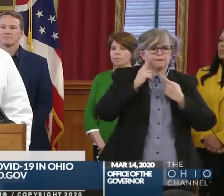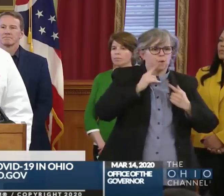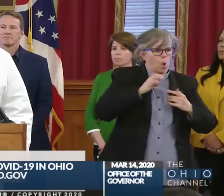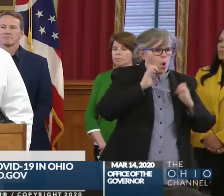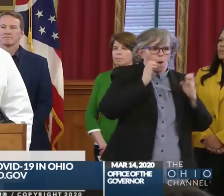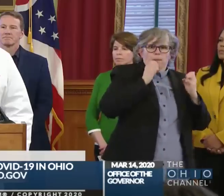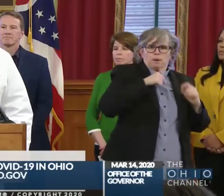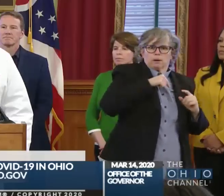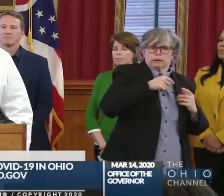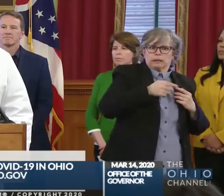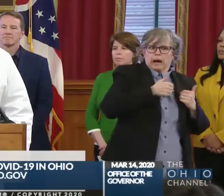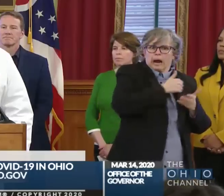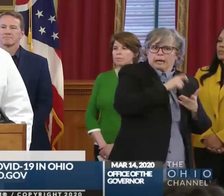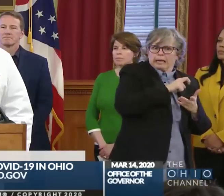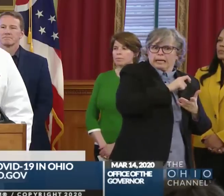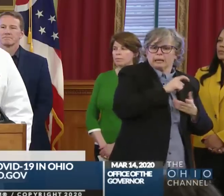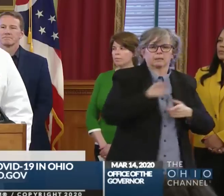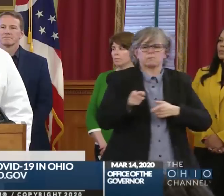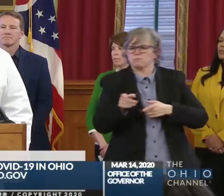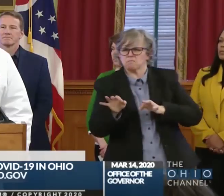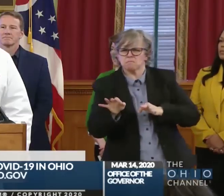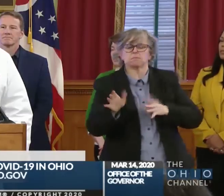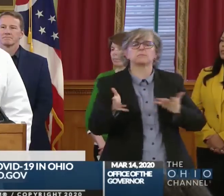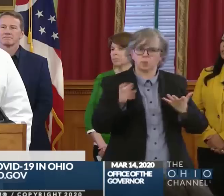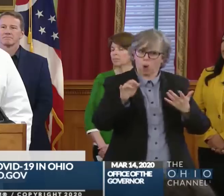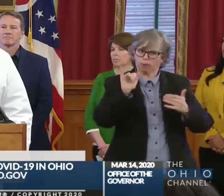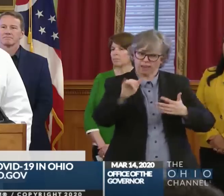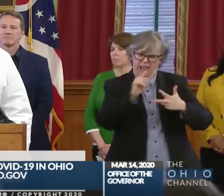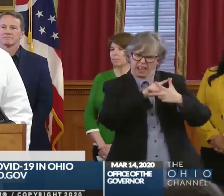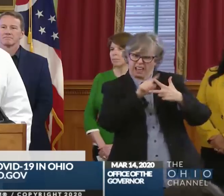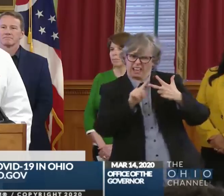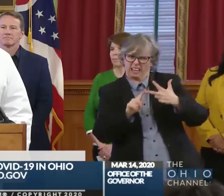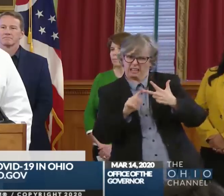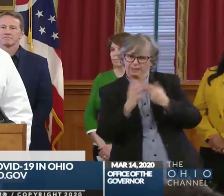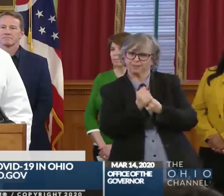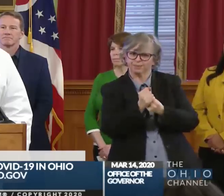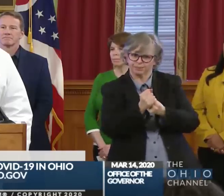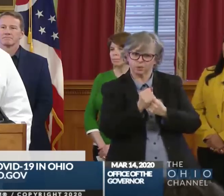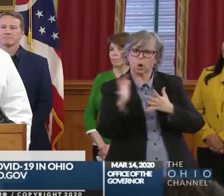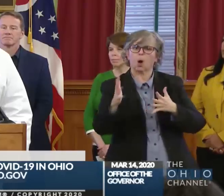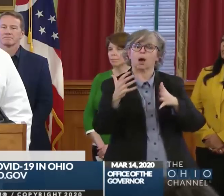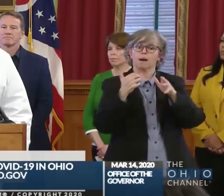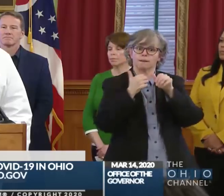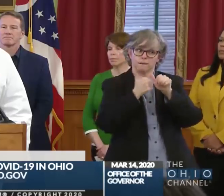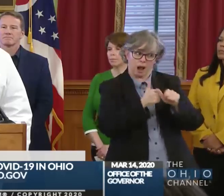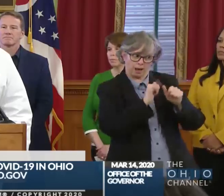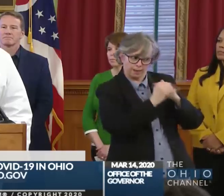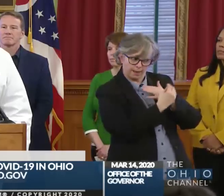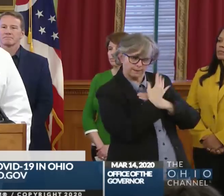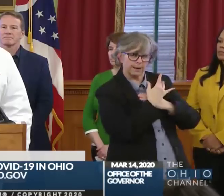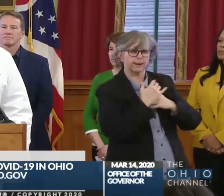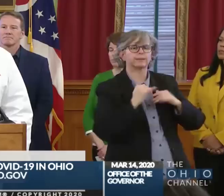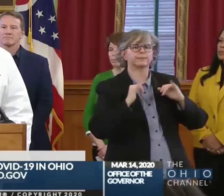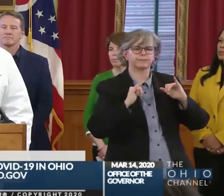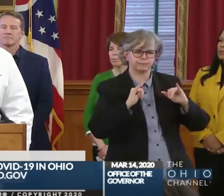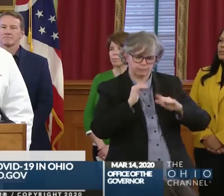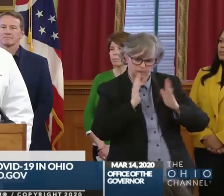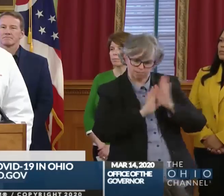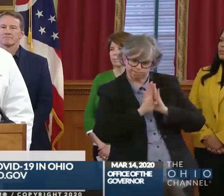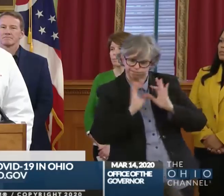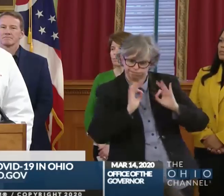setting. So the hospitals across the state, under the guidance of the Ohio Hospital Association, are coming together to develop criteria about when something